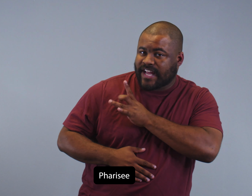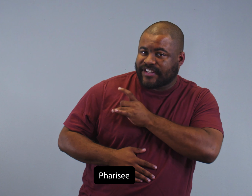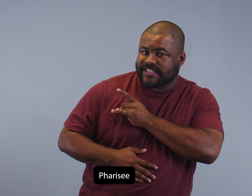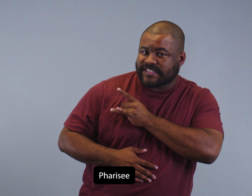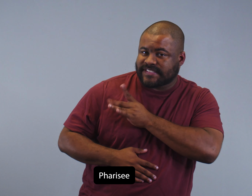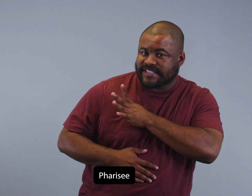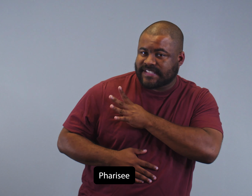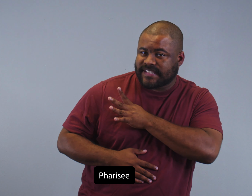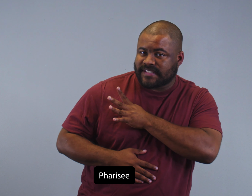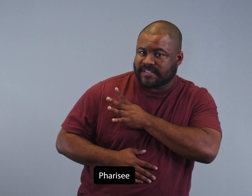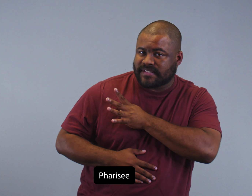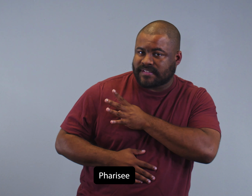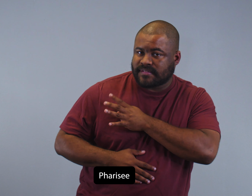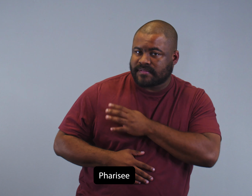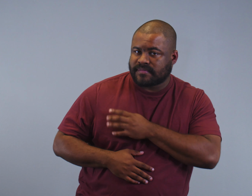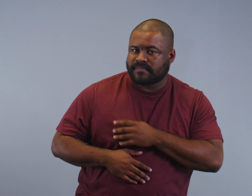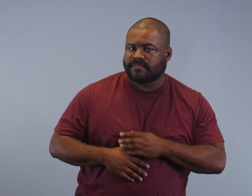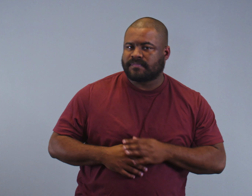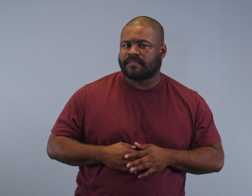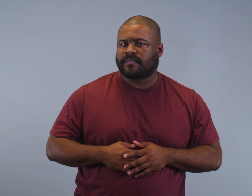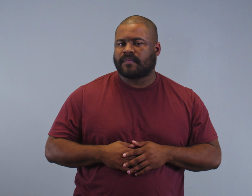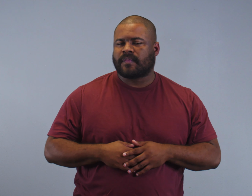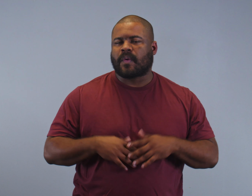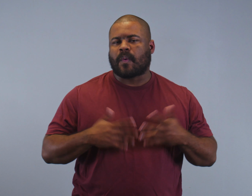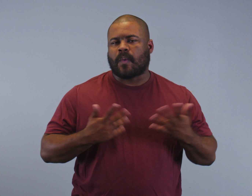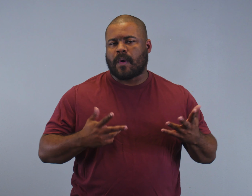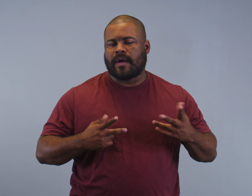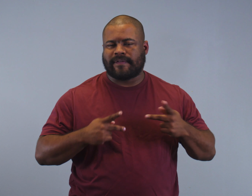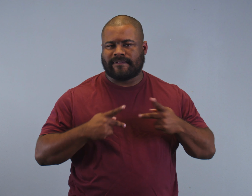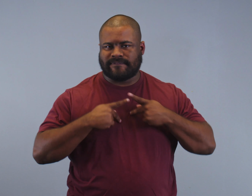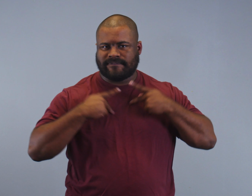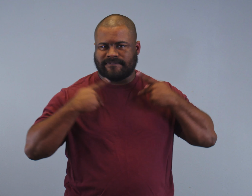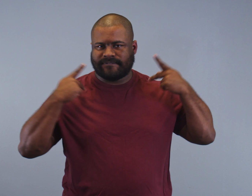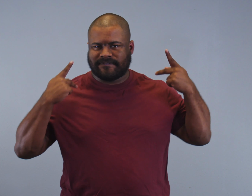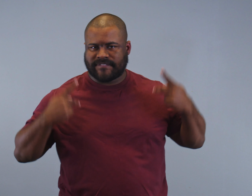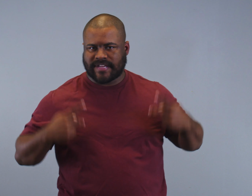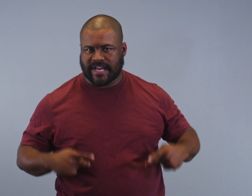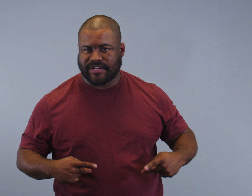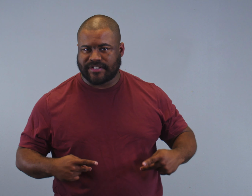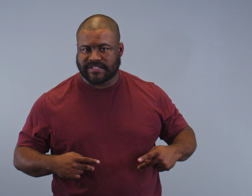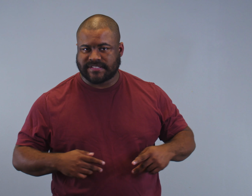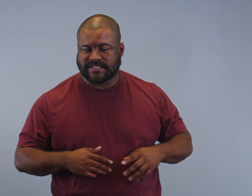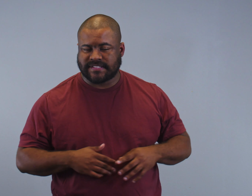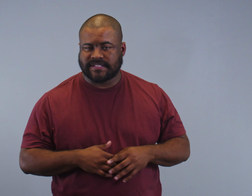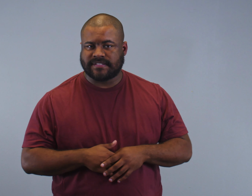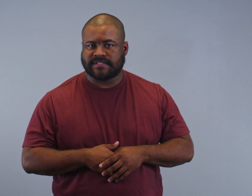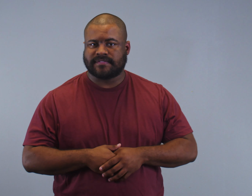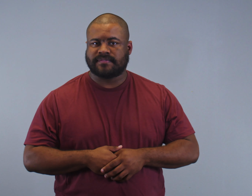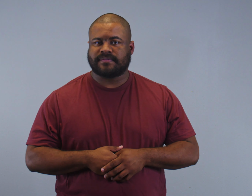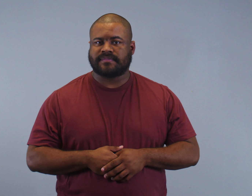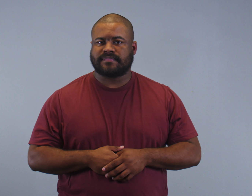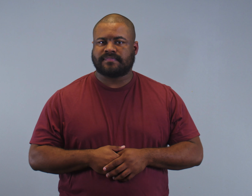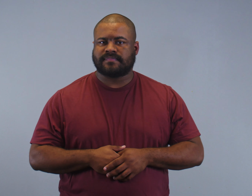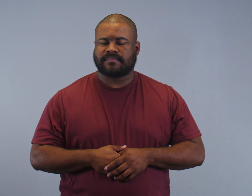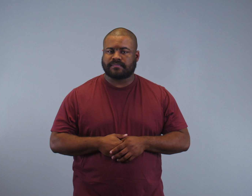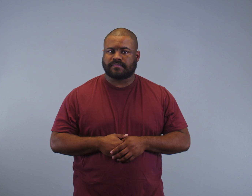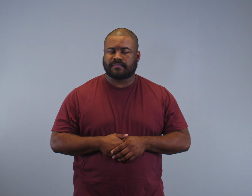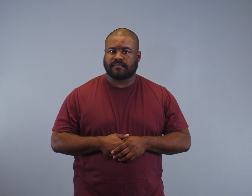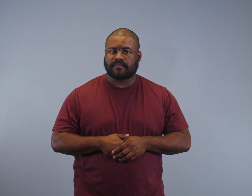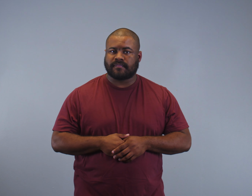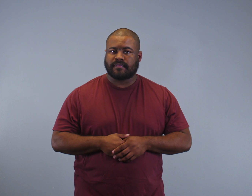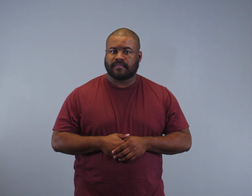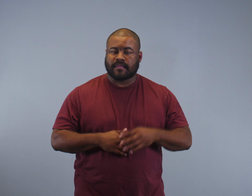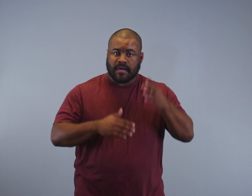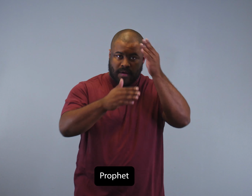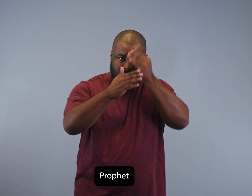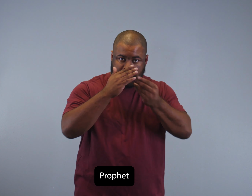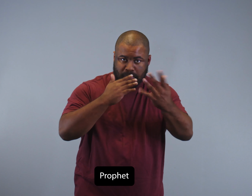profit,